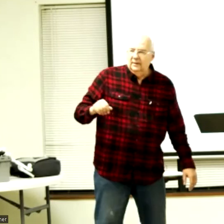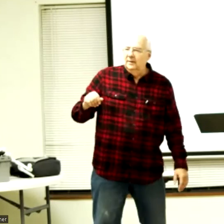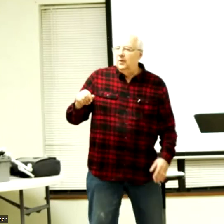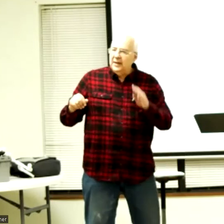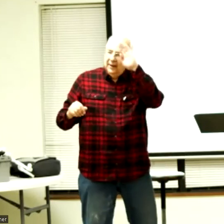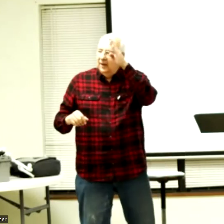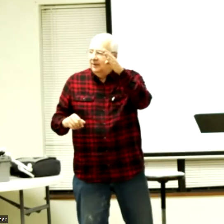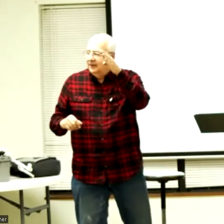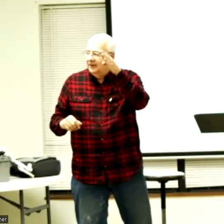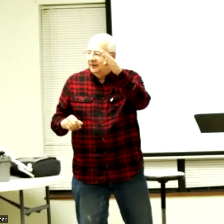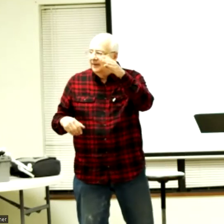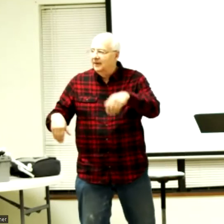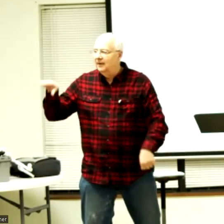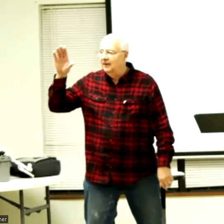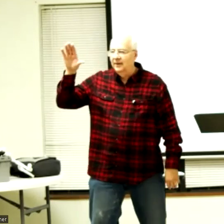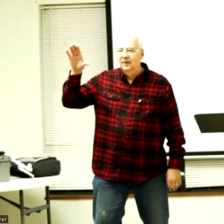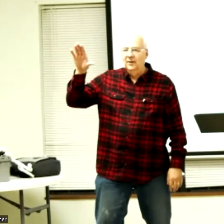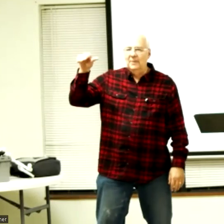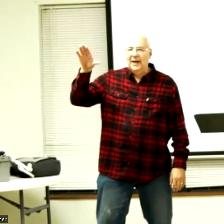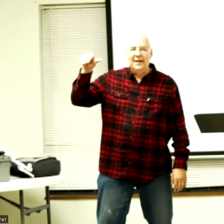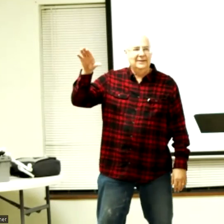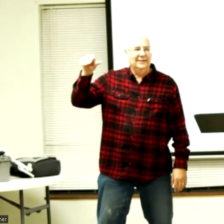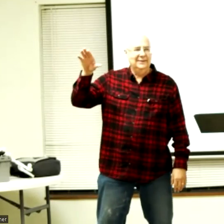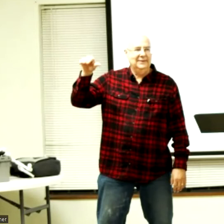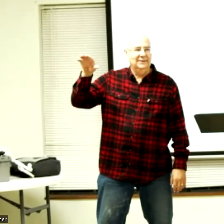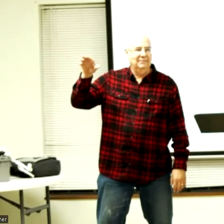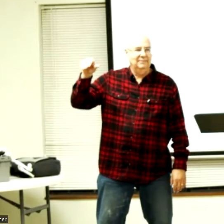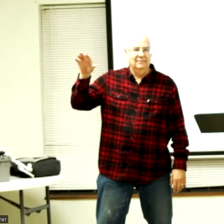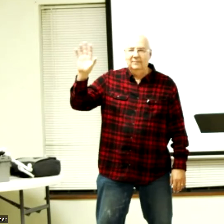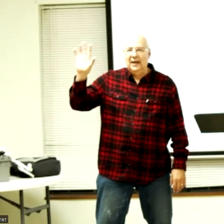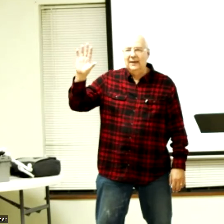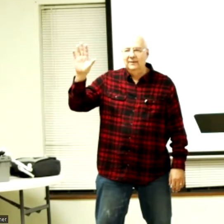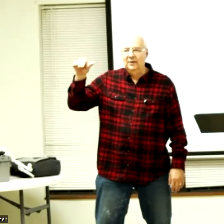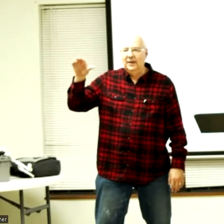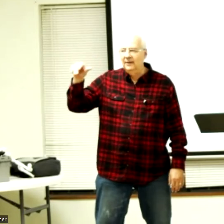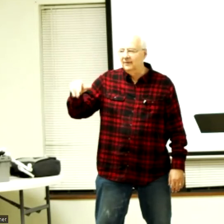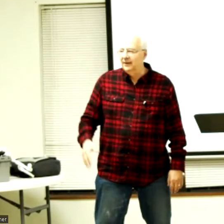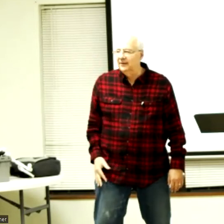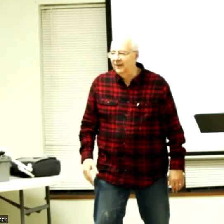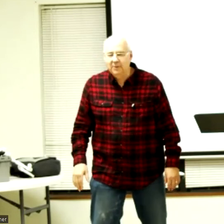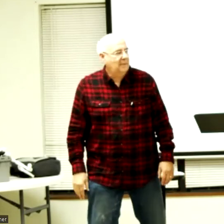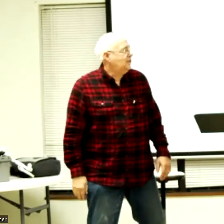So we did hello, goodbye, bye, goodbye, whatever. That's pretty much